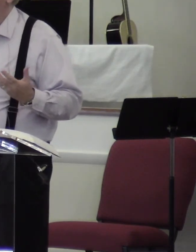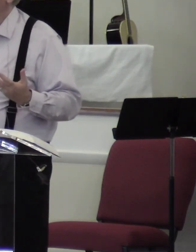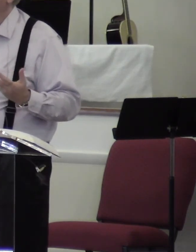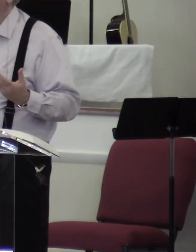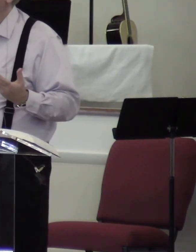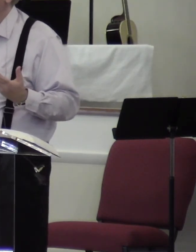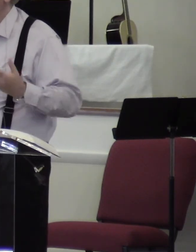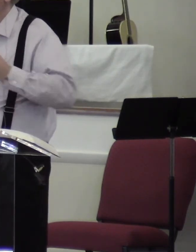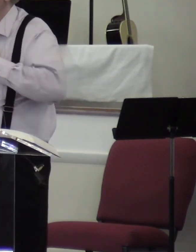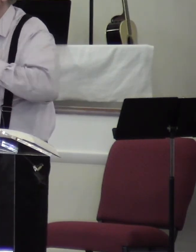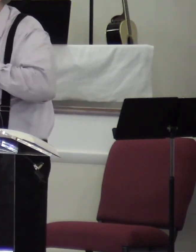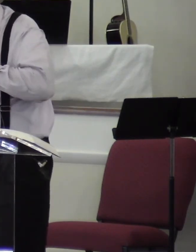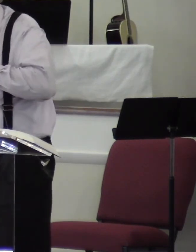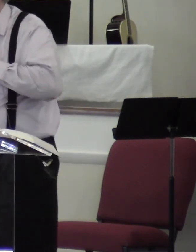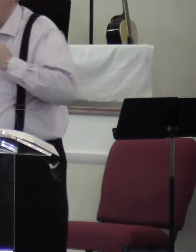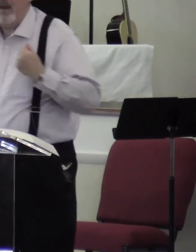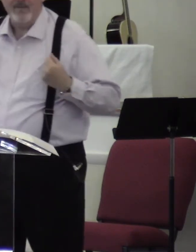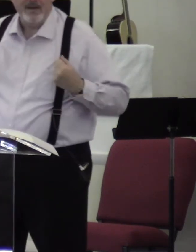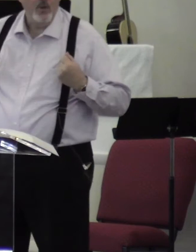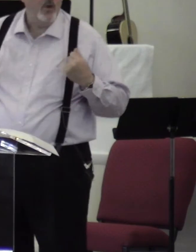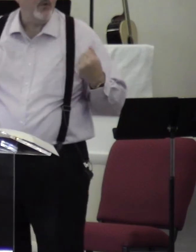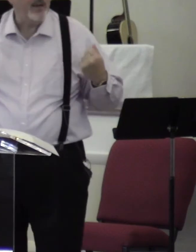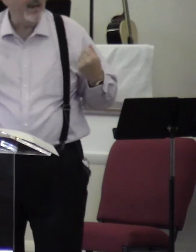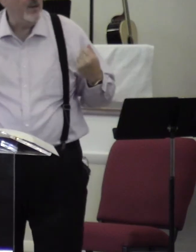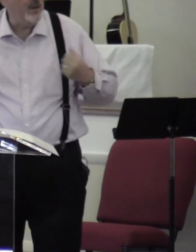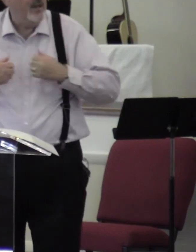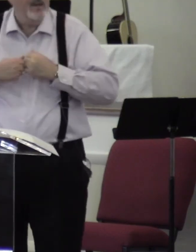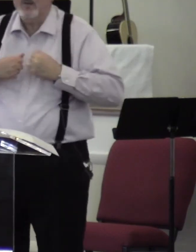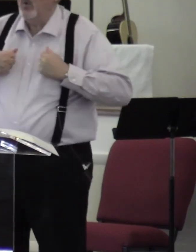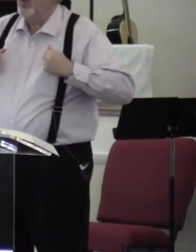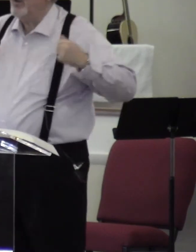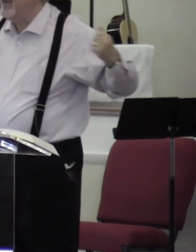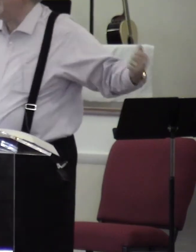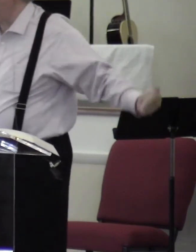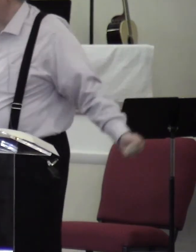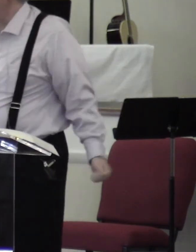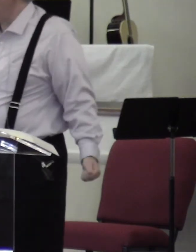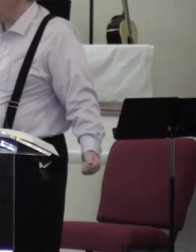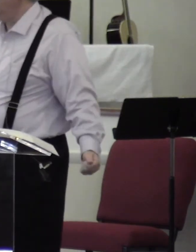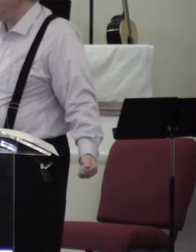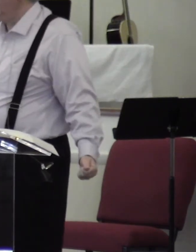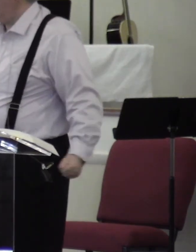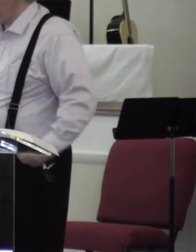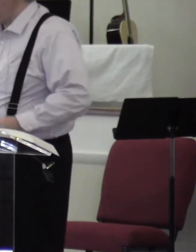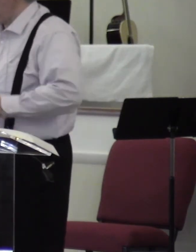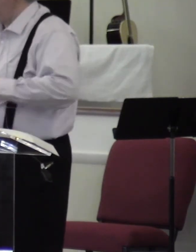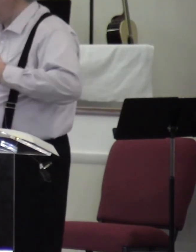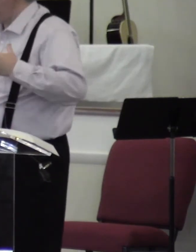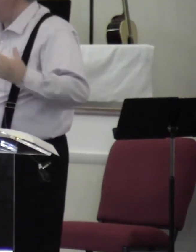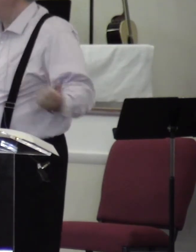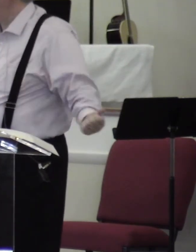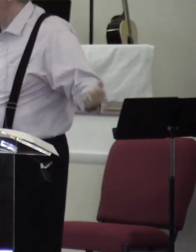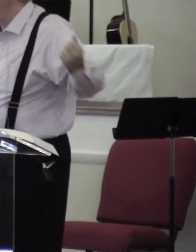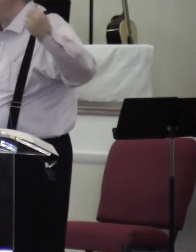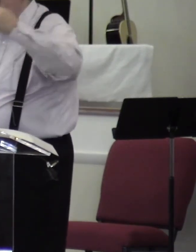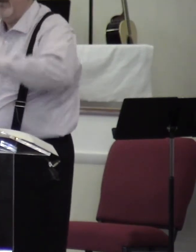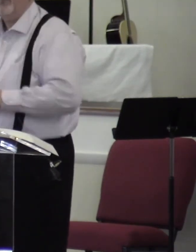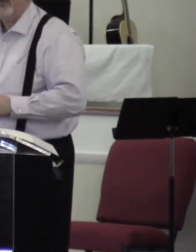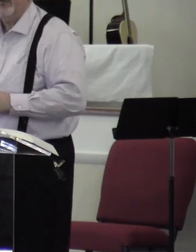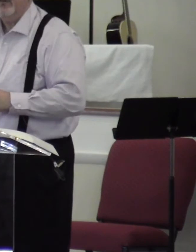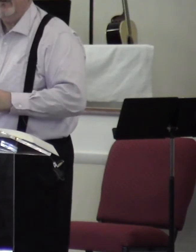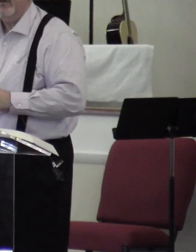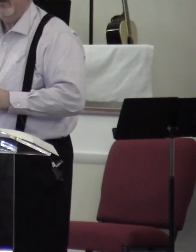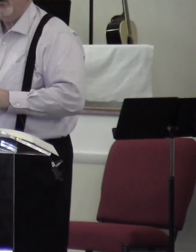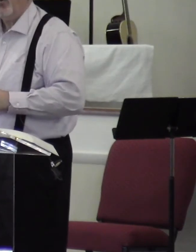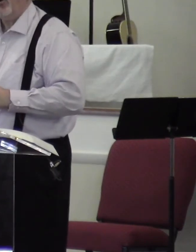And the Bible image is one of, and I don't have my coat on, so I can't do it. It's one where you take off your coat and you put on something